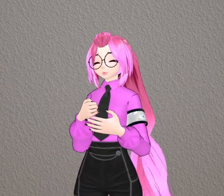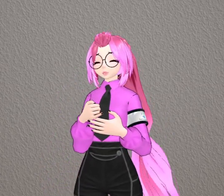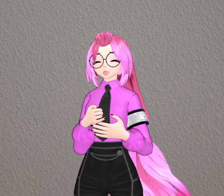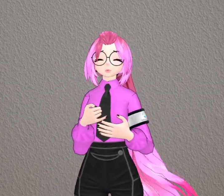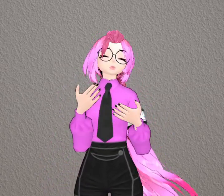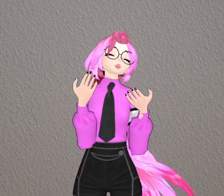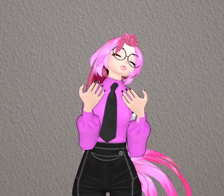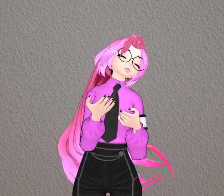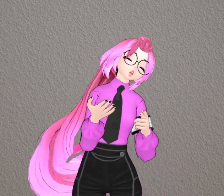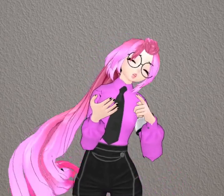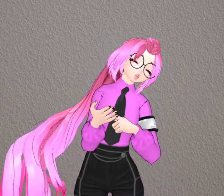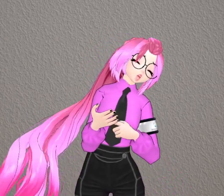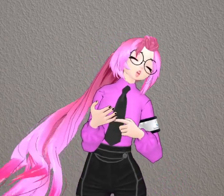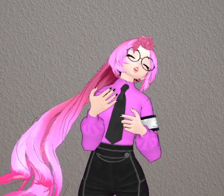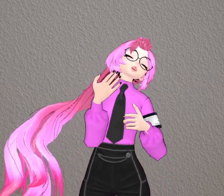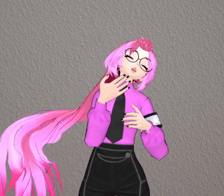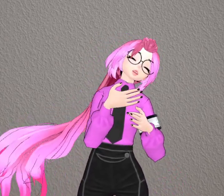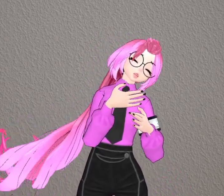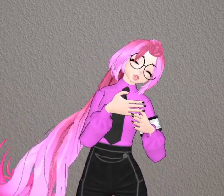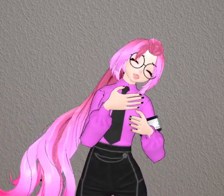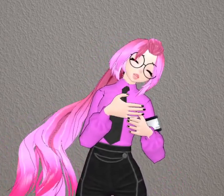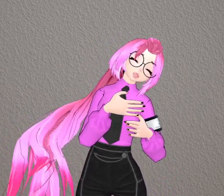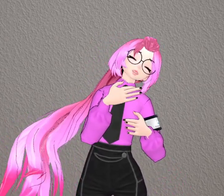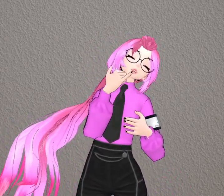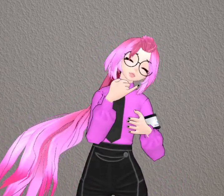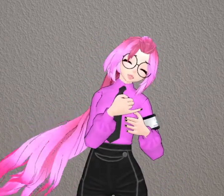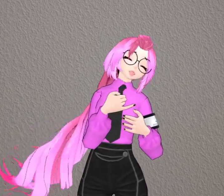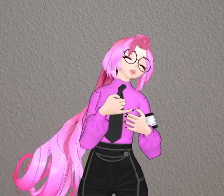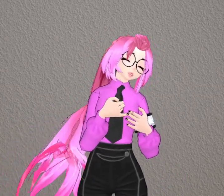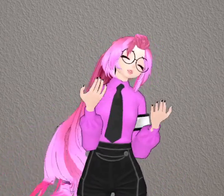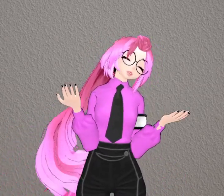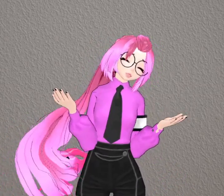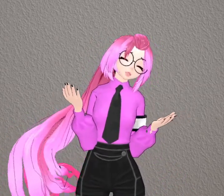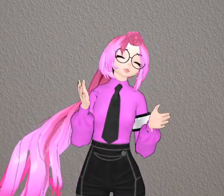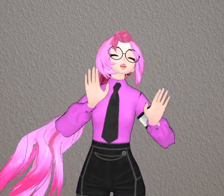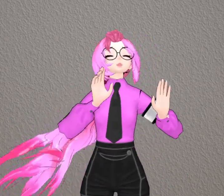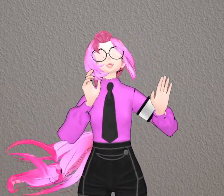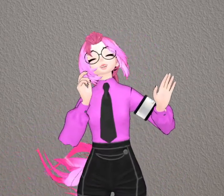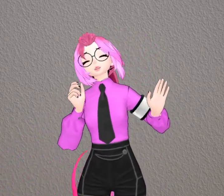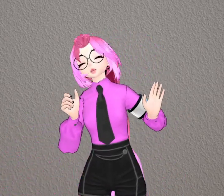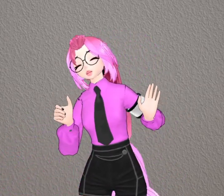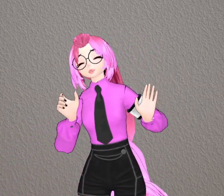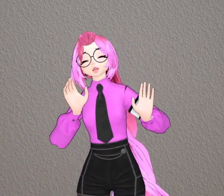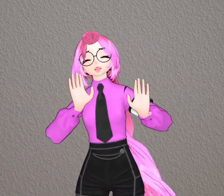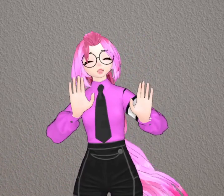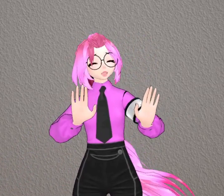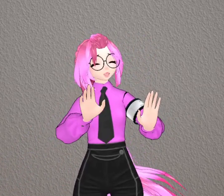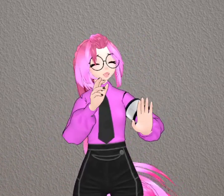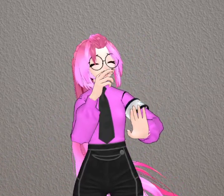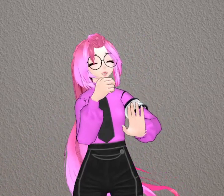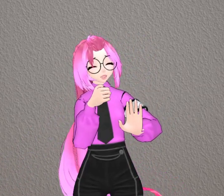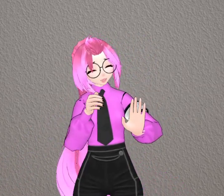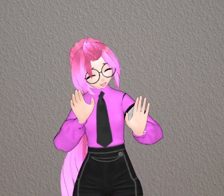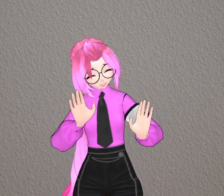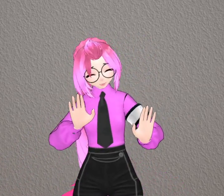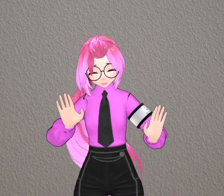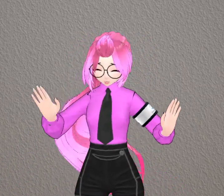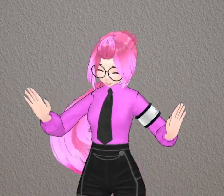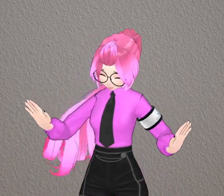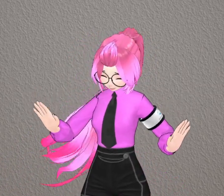right? Because sometimes it's a little annoying if somebody keeps interrupting you, right? It's not always annoying. It's okay to interrupt sometimes. Don't want you guys to think